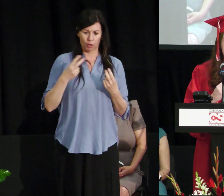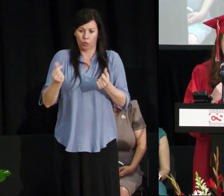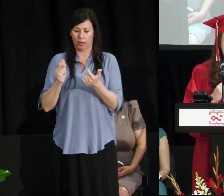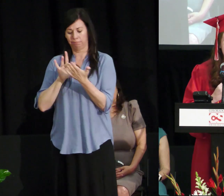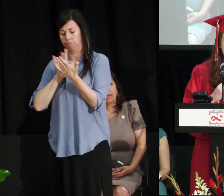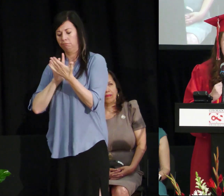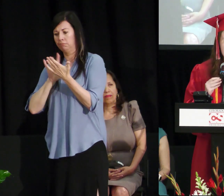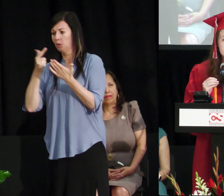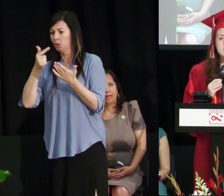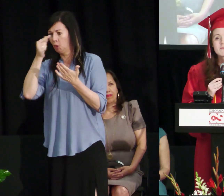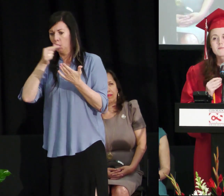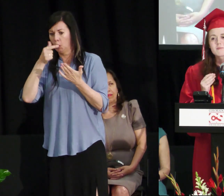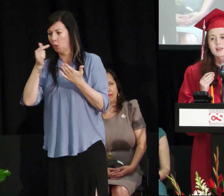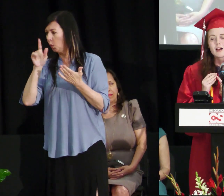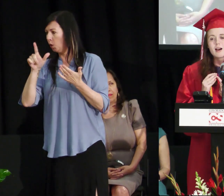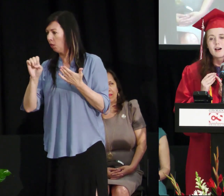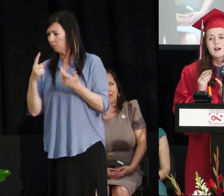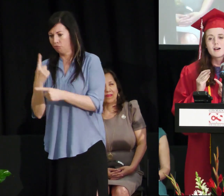Google it.